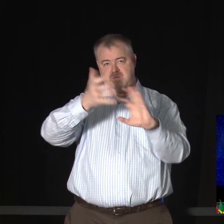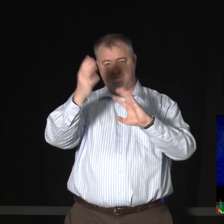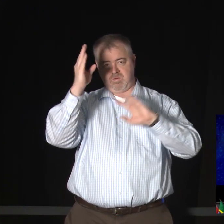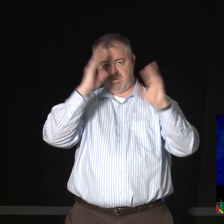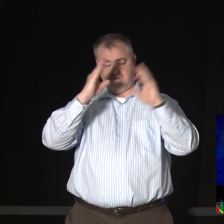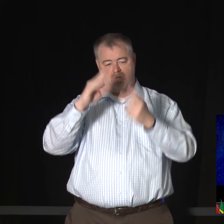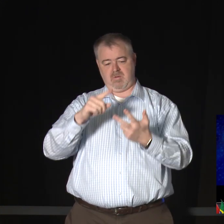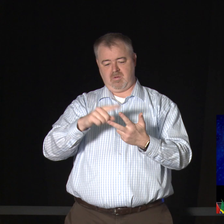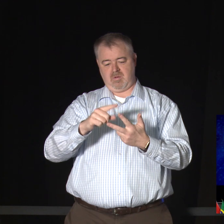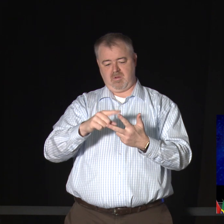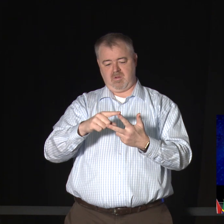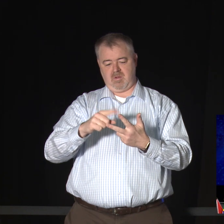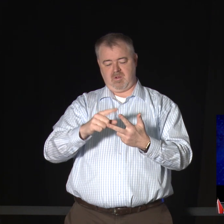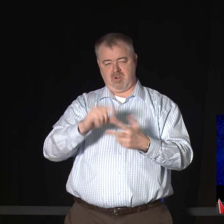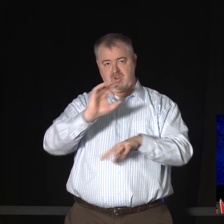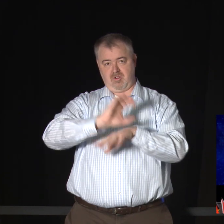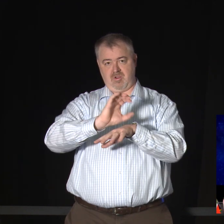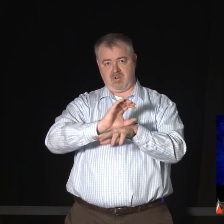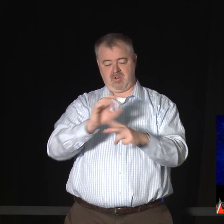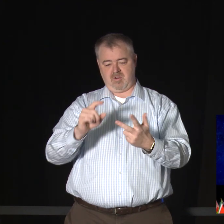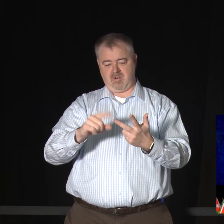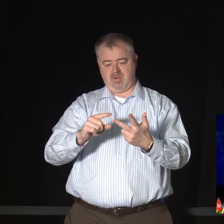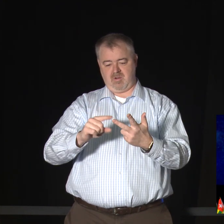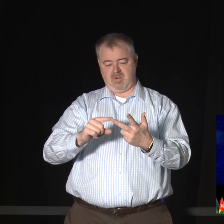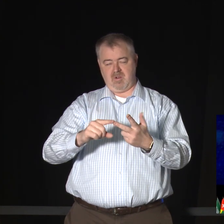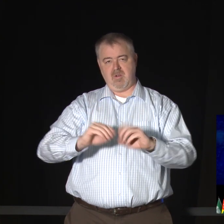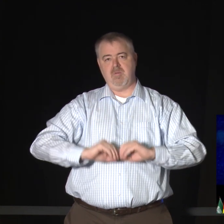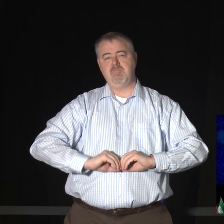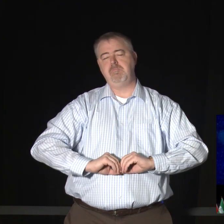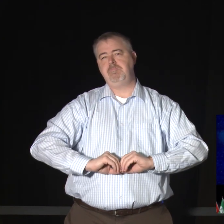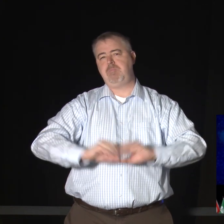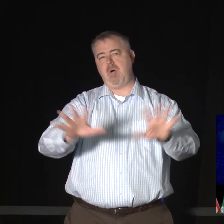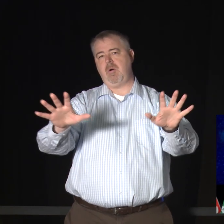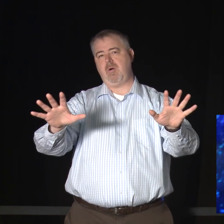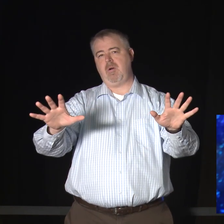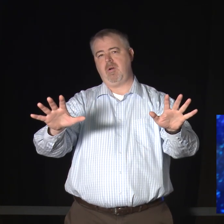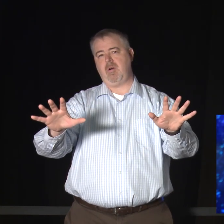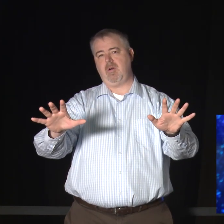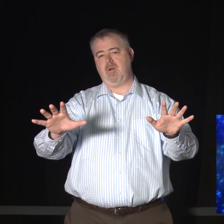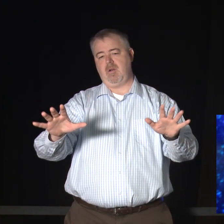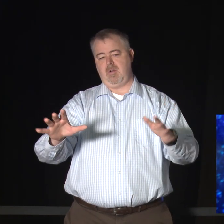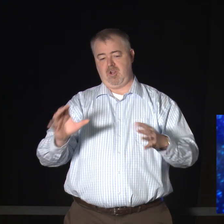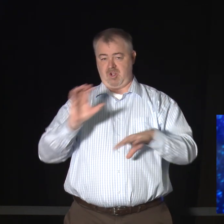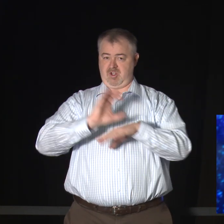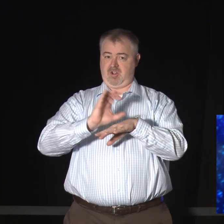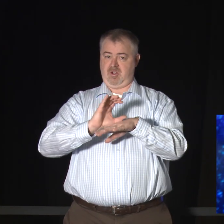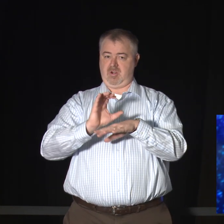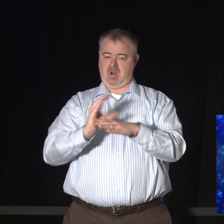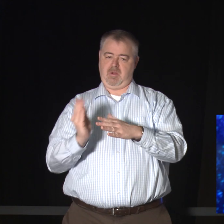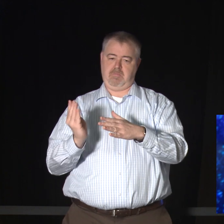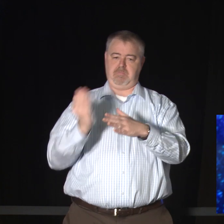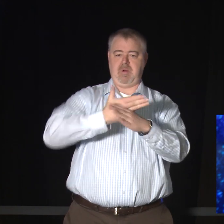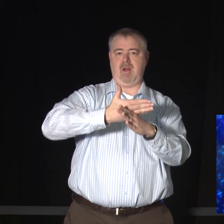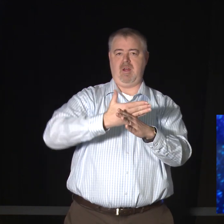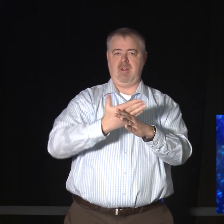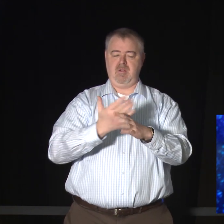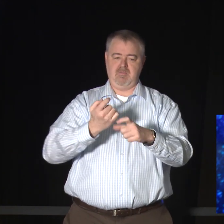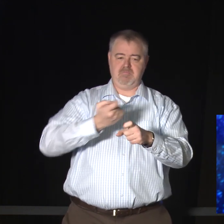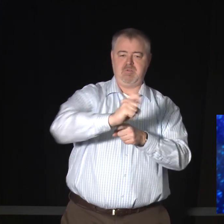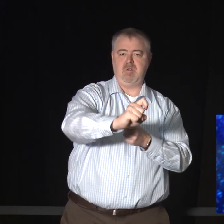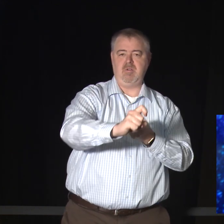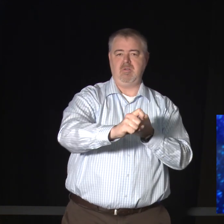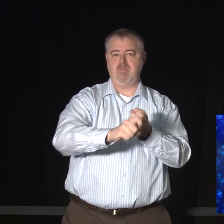church, scattered. The church was disturbed. It was bothered. It was